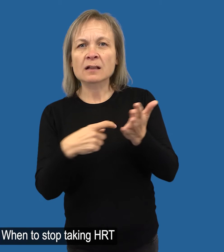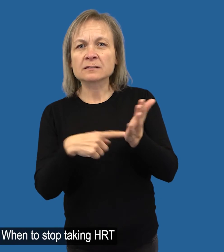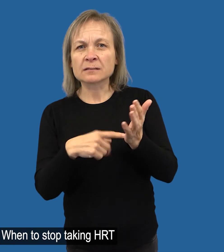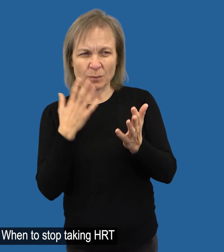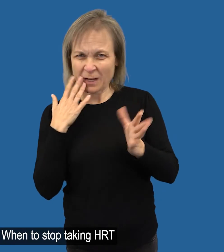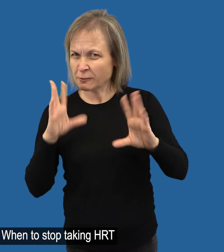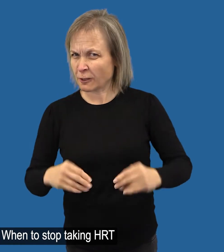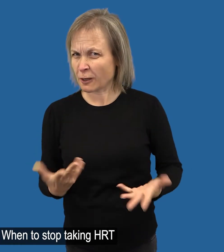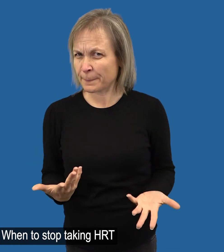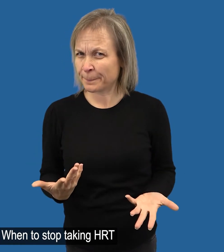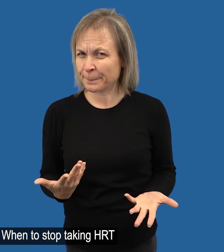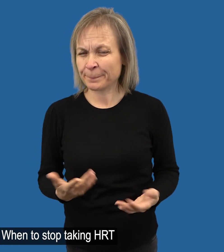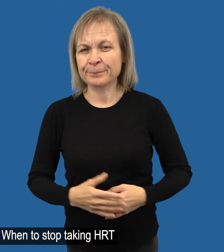When to stop taking HRT.